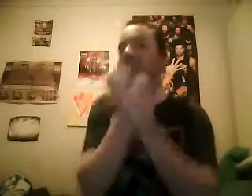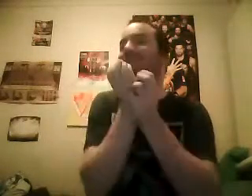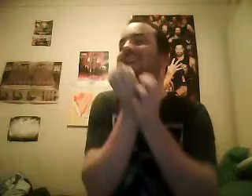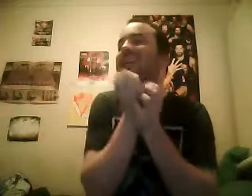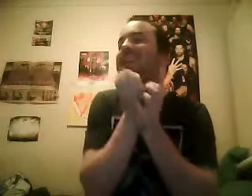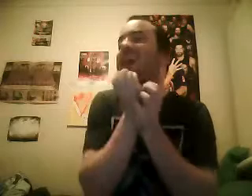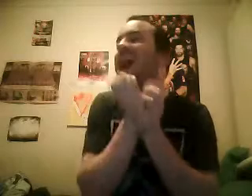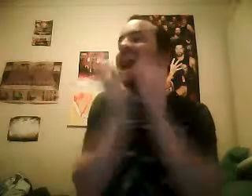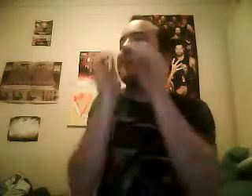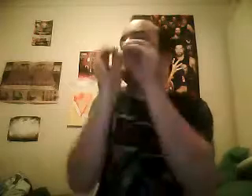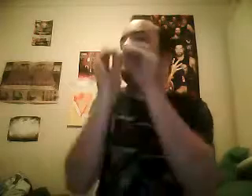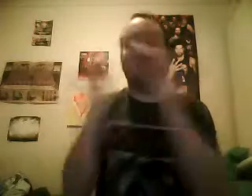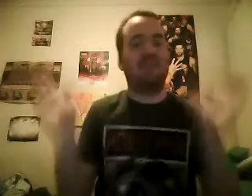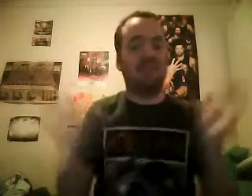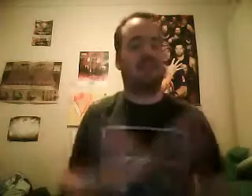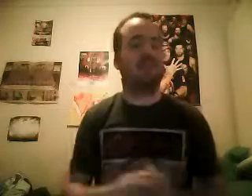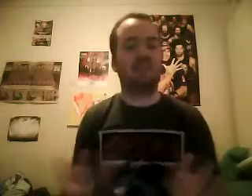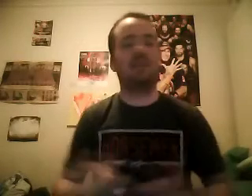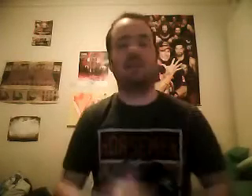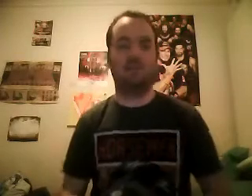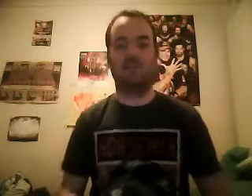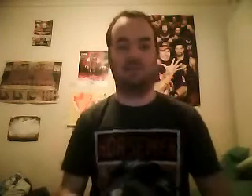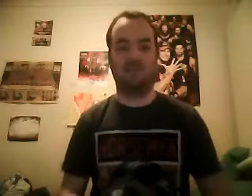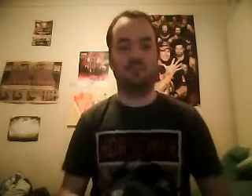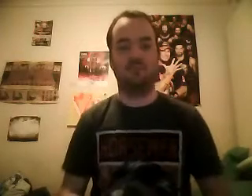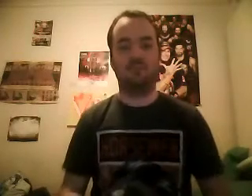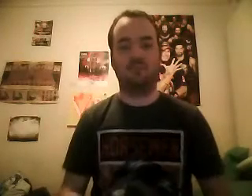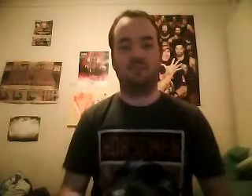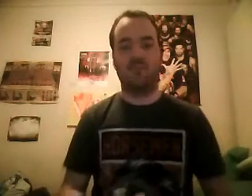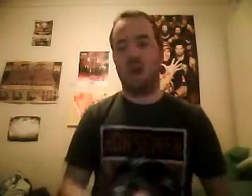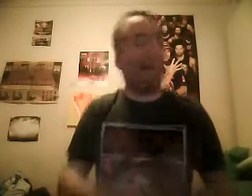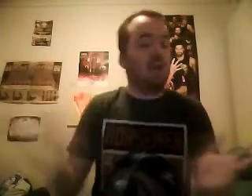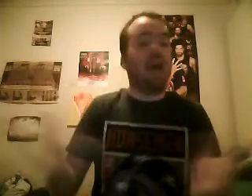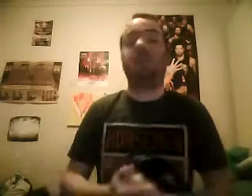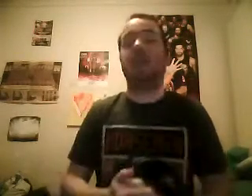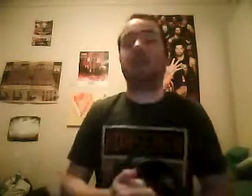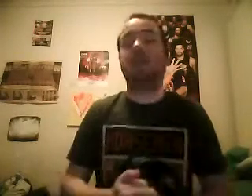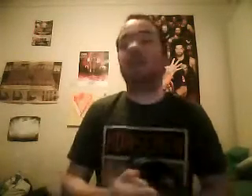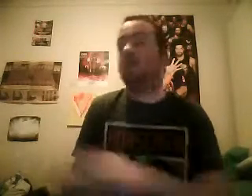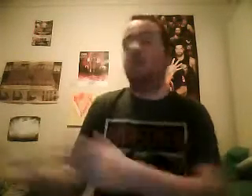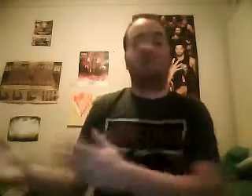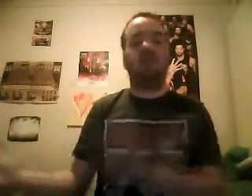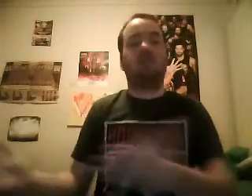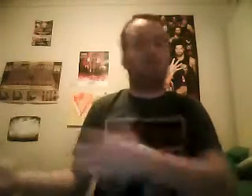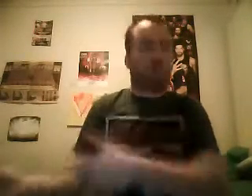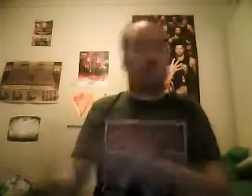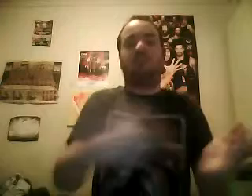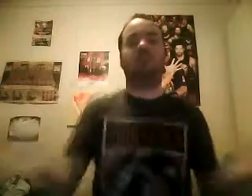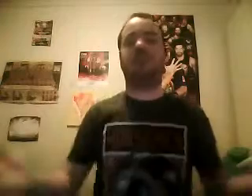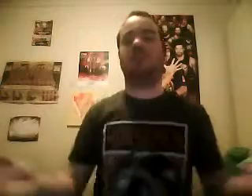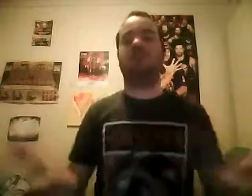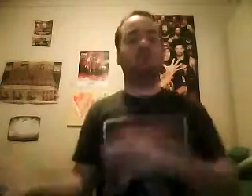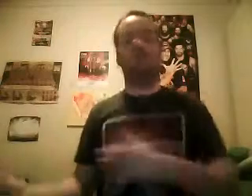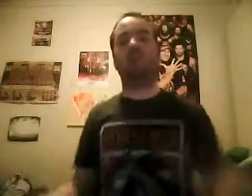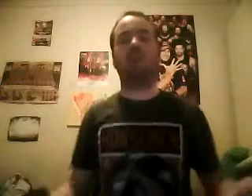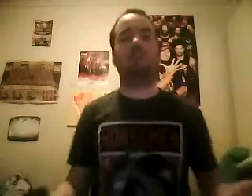tea time thing that they used to do. I liked it back then because it was Charlotte and Becky, two people I